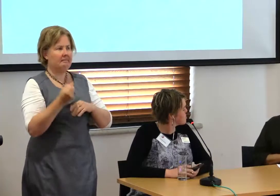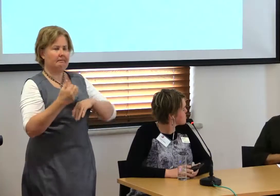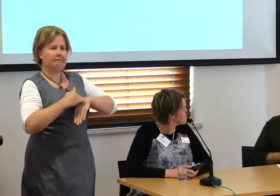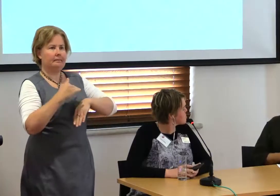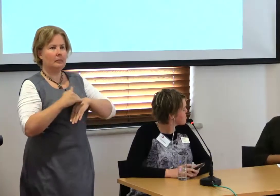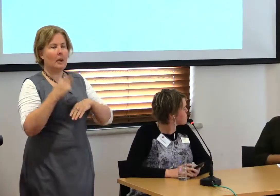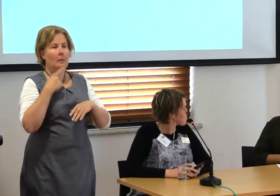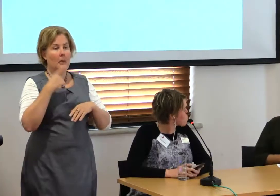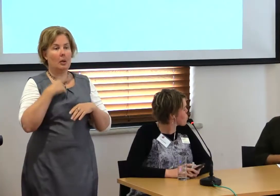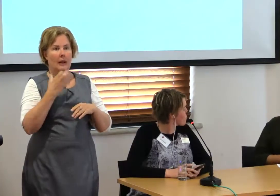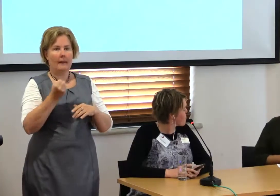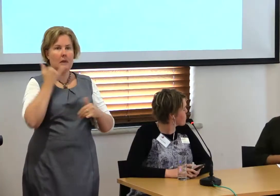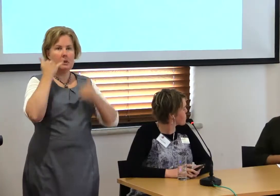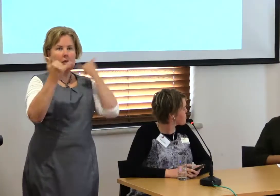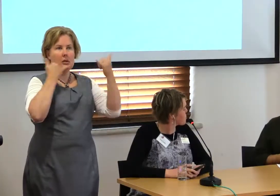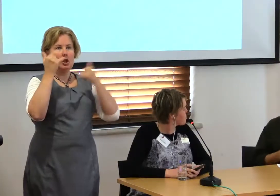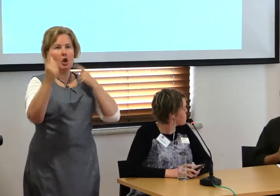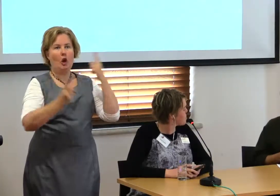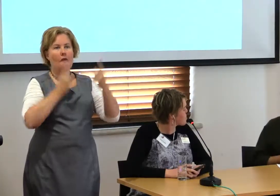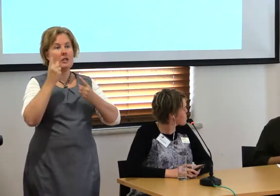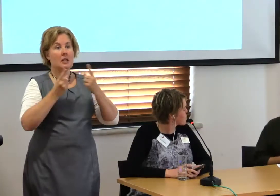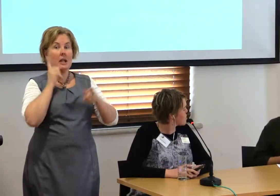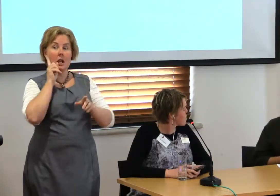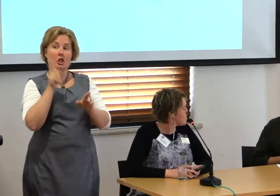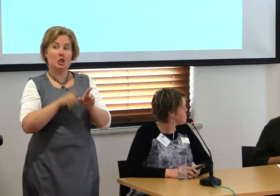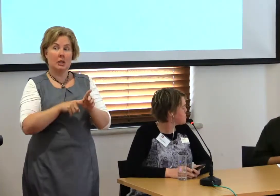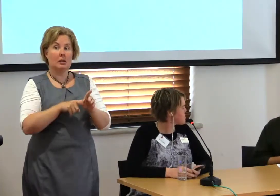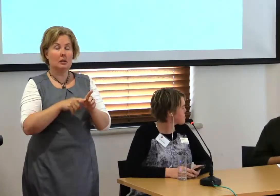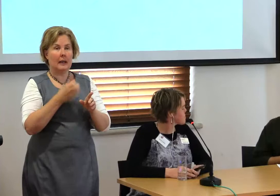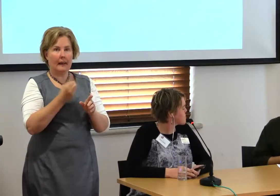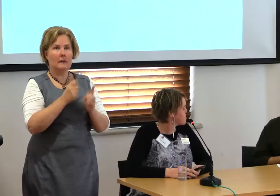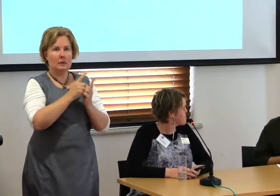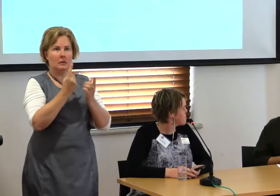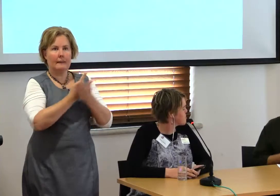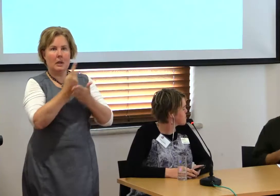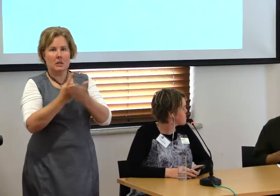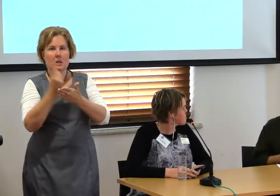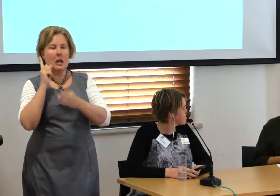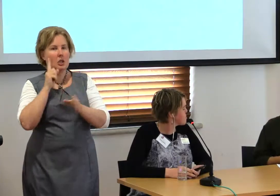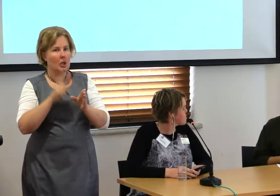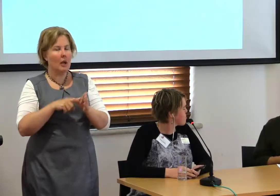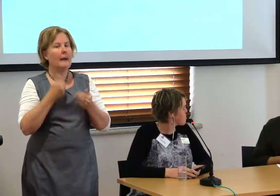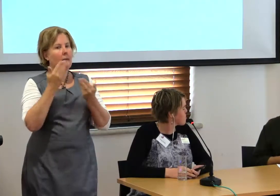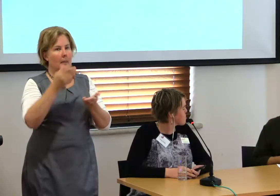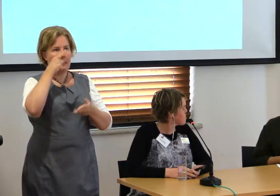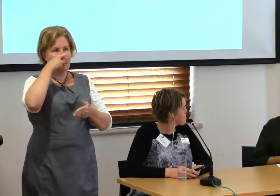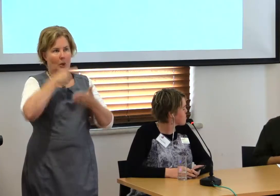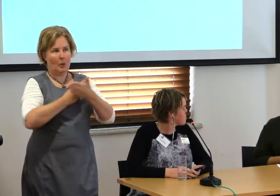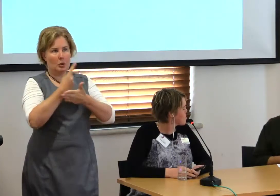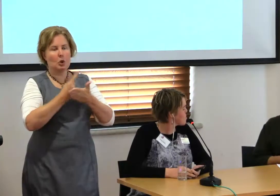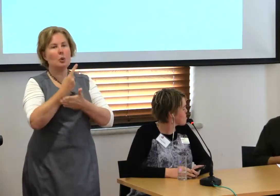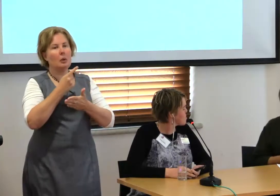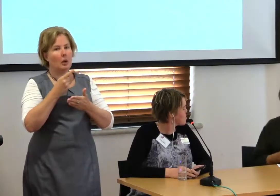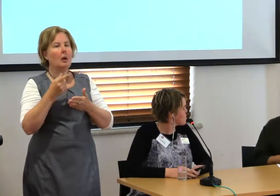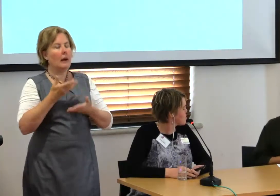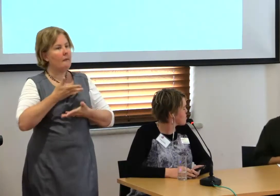of teleconferences last year, and that gave people an opportunity in a sort of a fairly comfortable environment